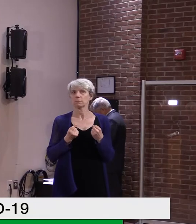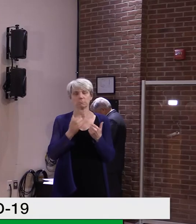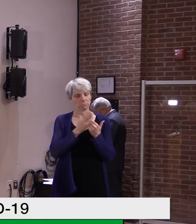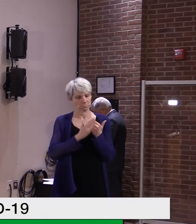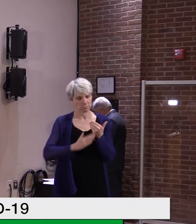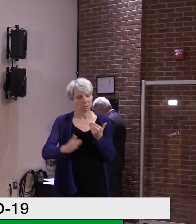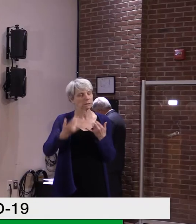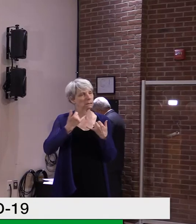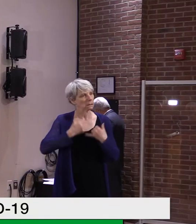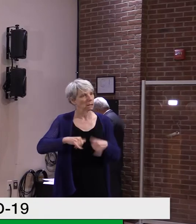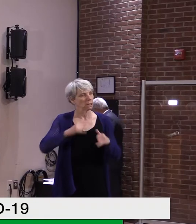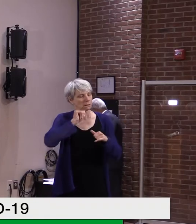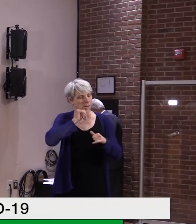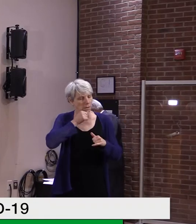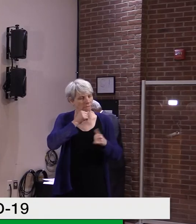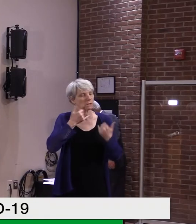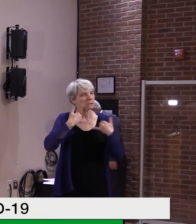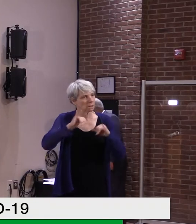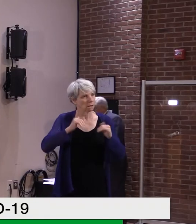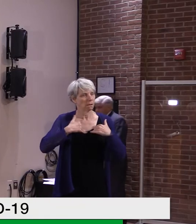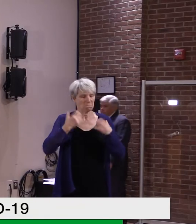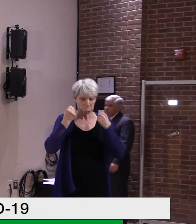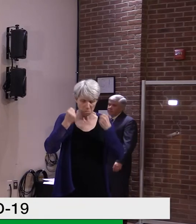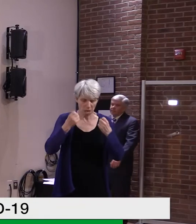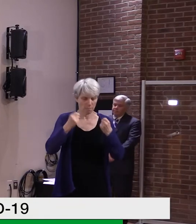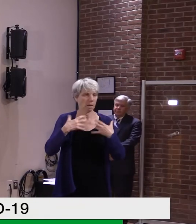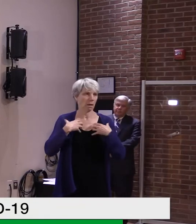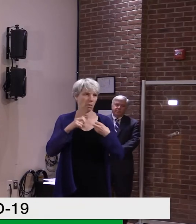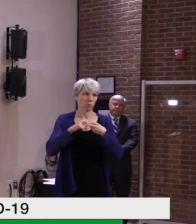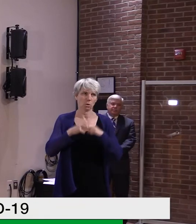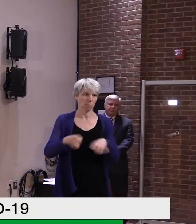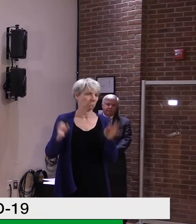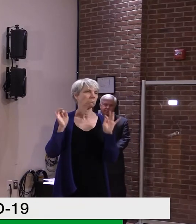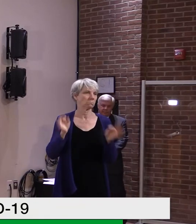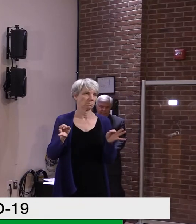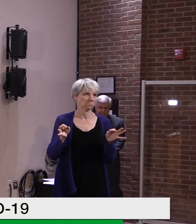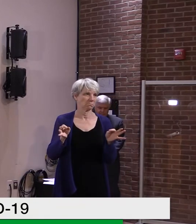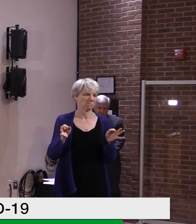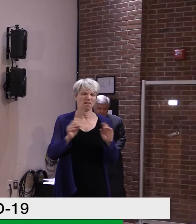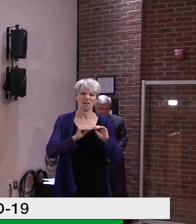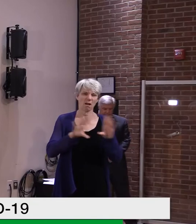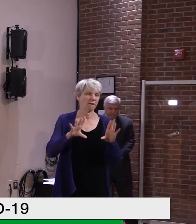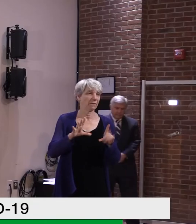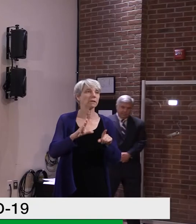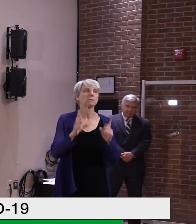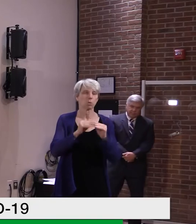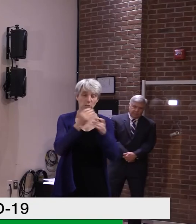very enduring effects. So I'll leave it at that for now.